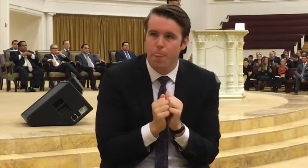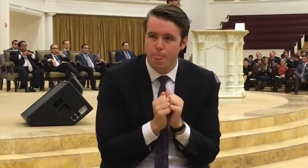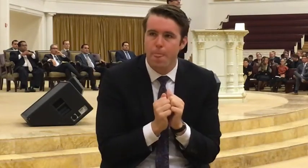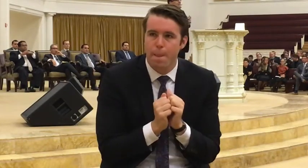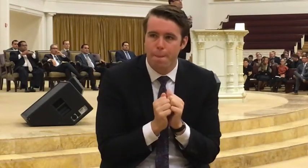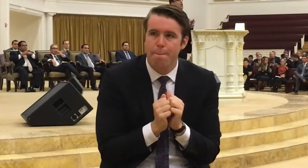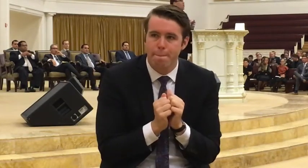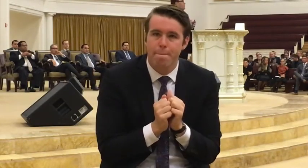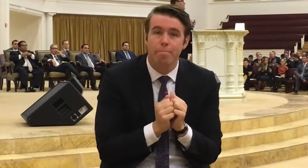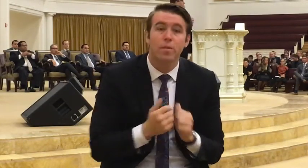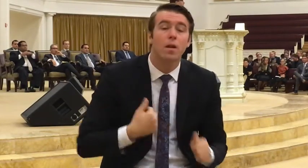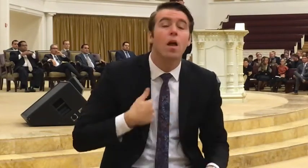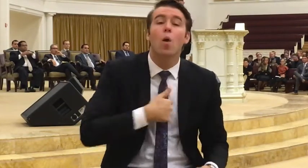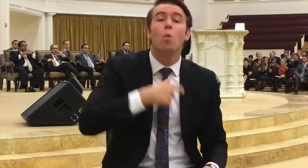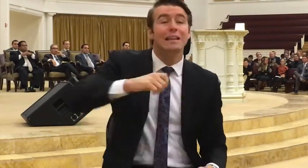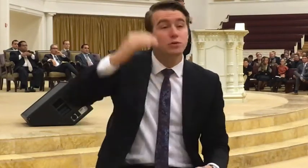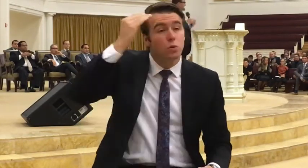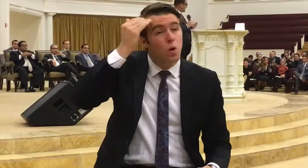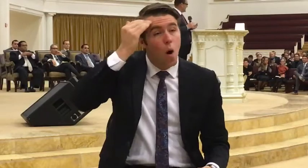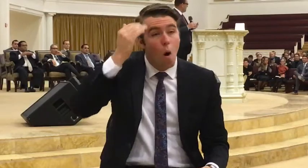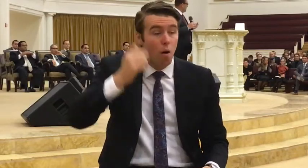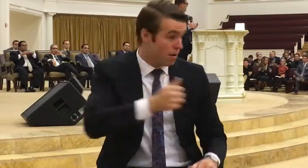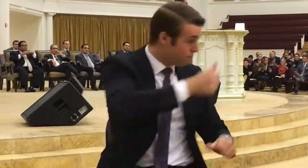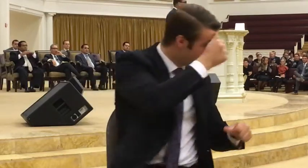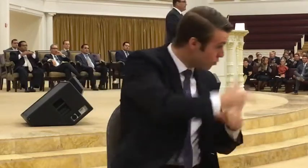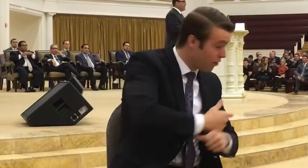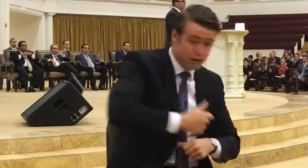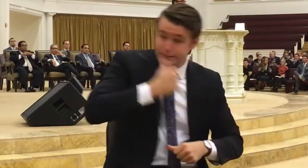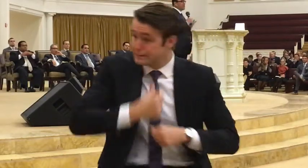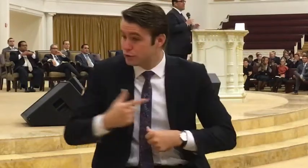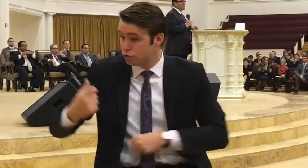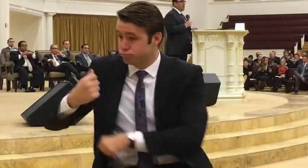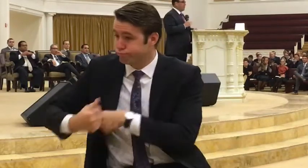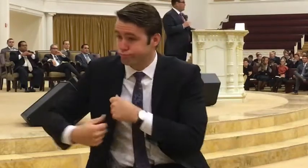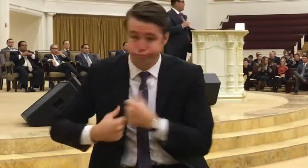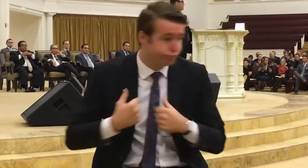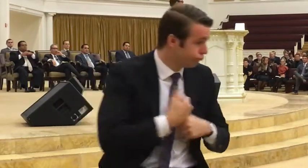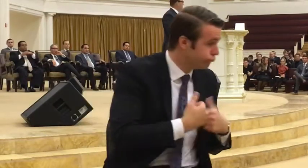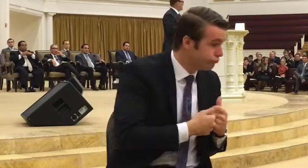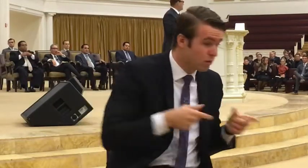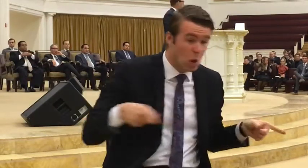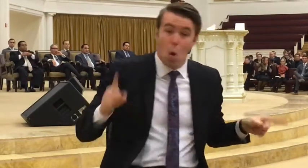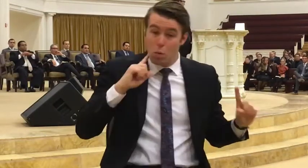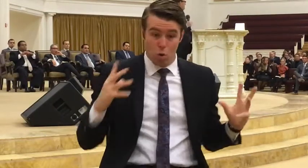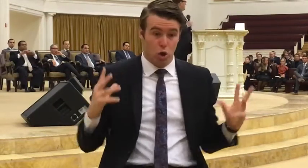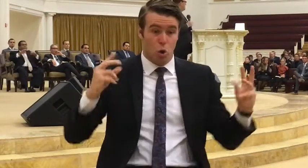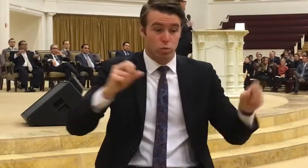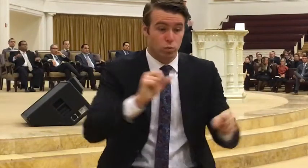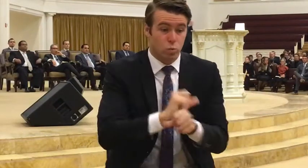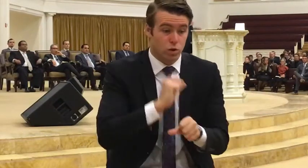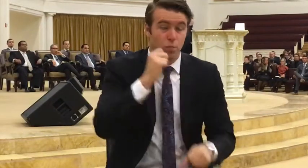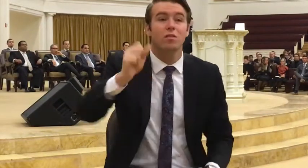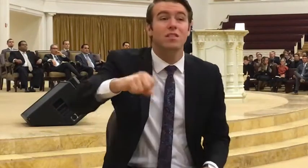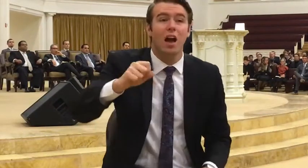We need to know that my brother and sister is working tomorrow.